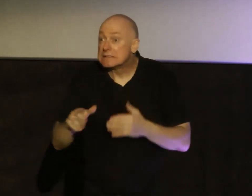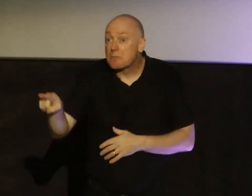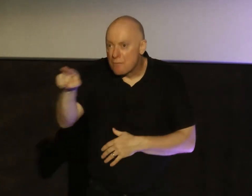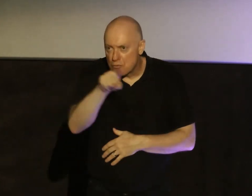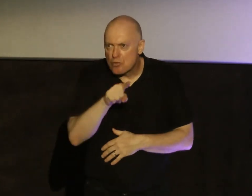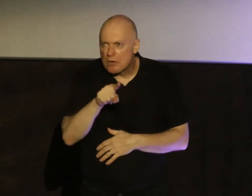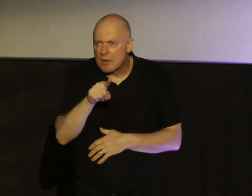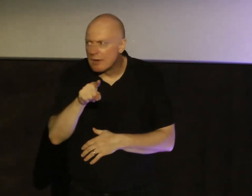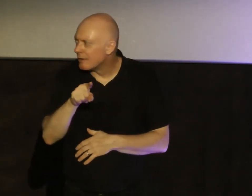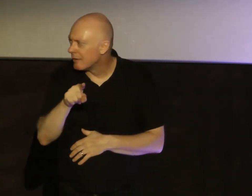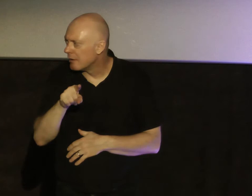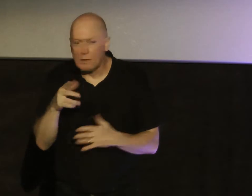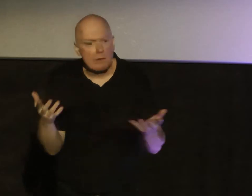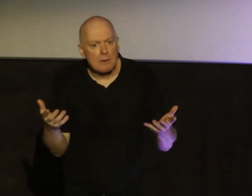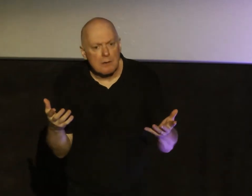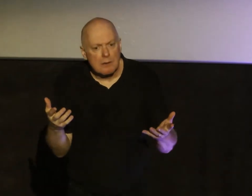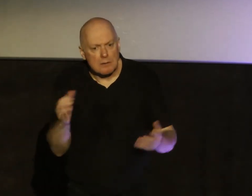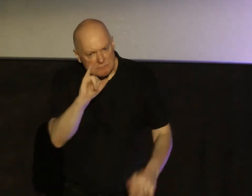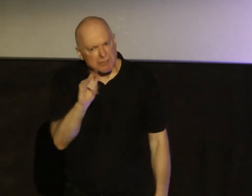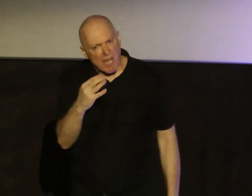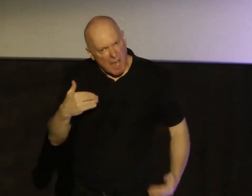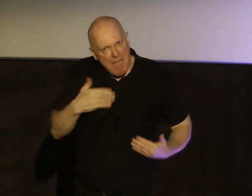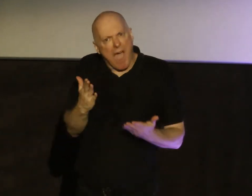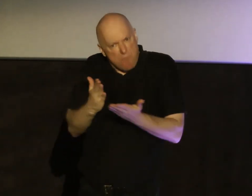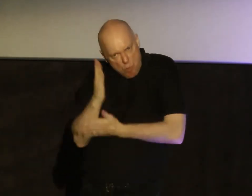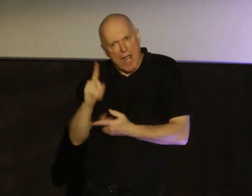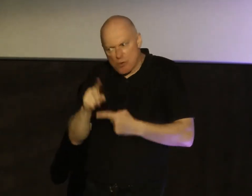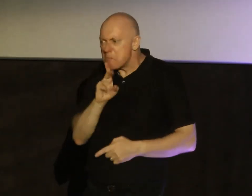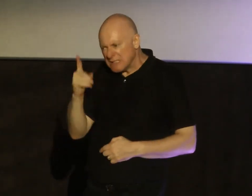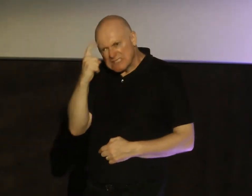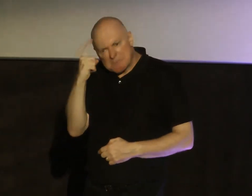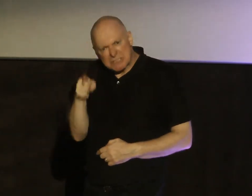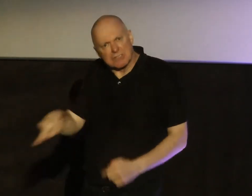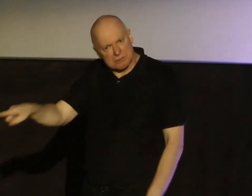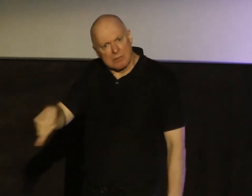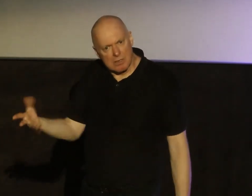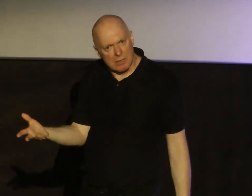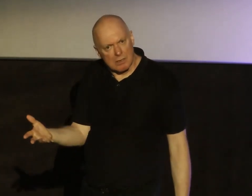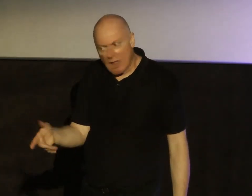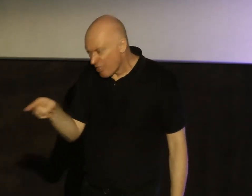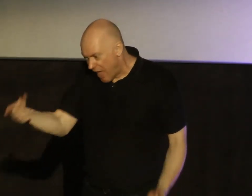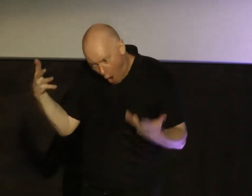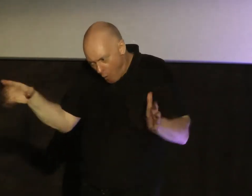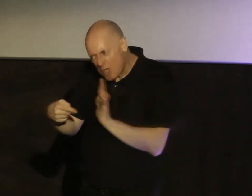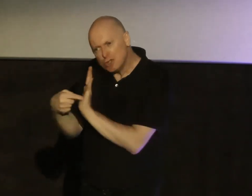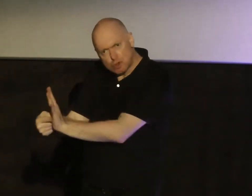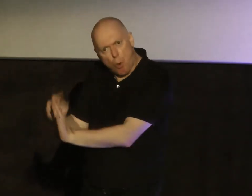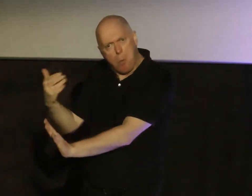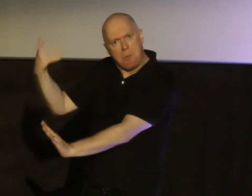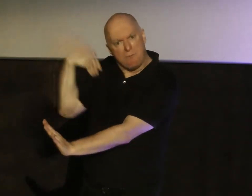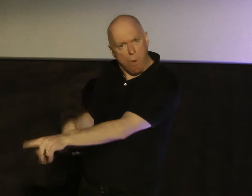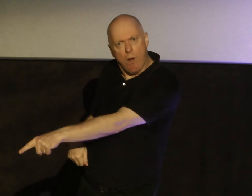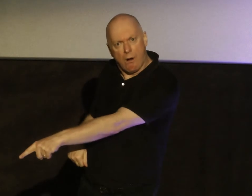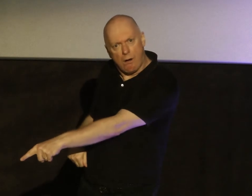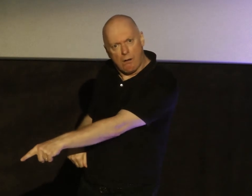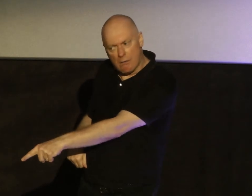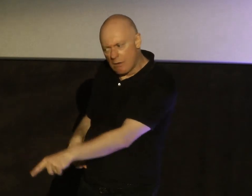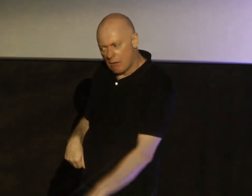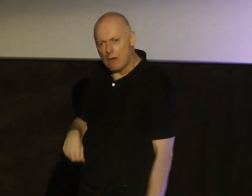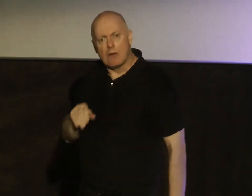observe, doesn't Jacob have the right to be suspicious of them? Haven't they displayed enough to call their own character into question?